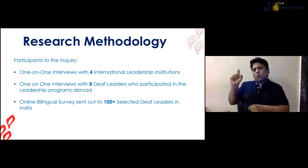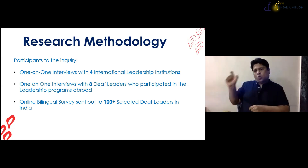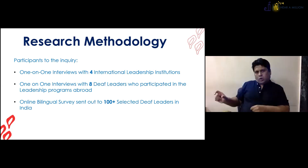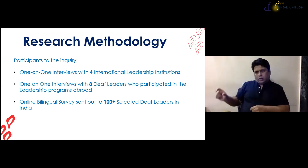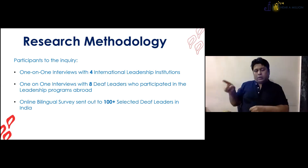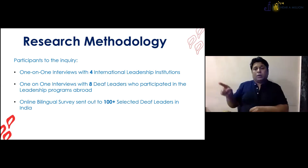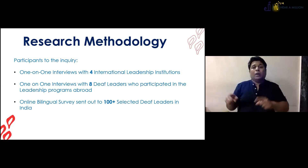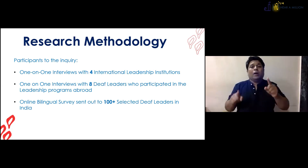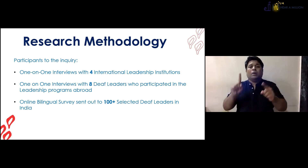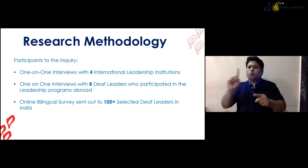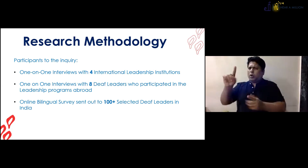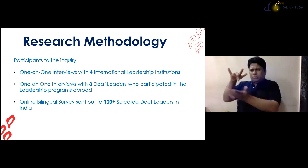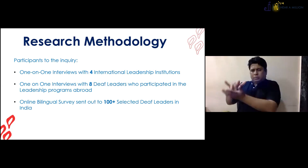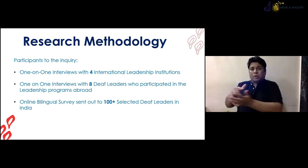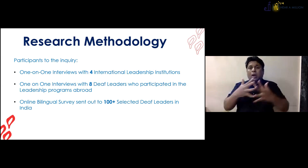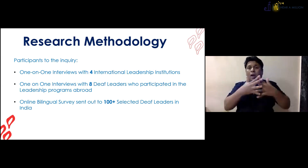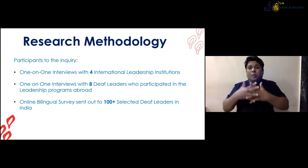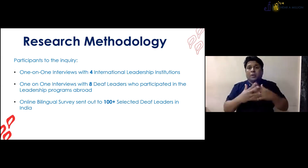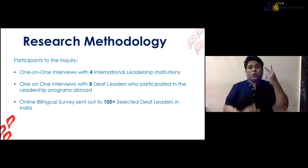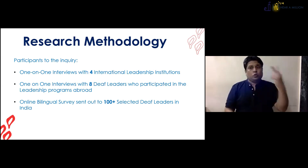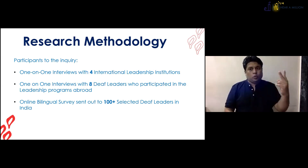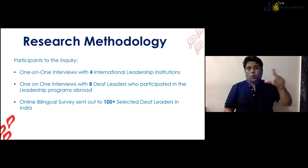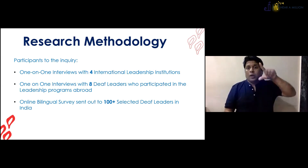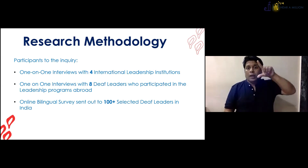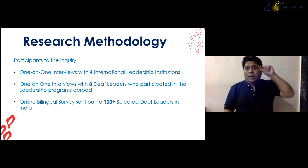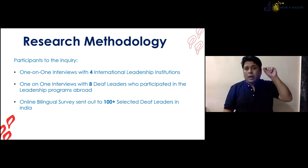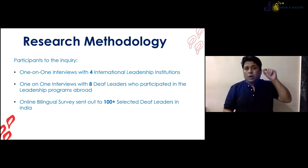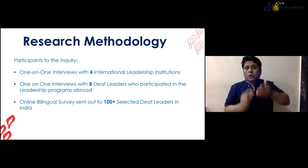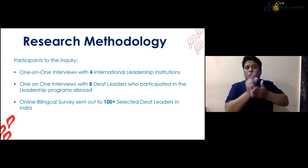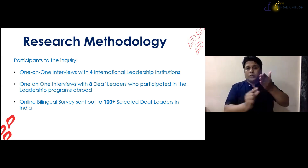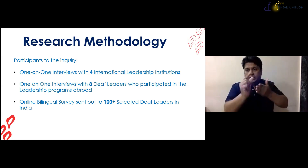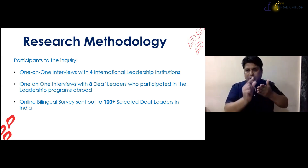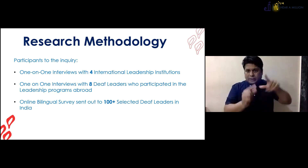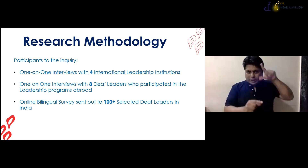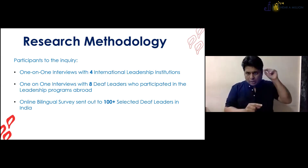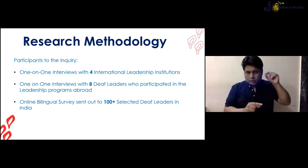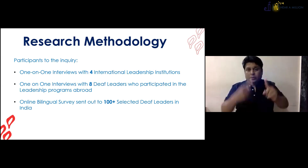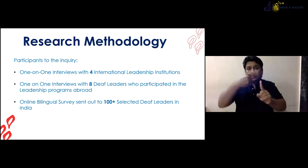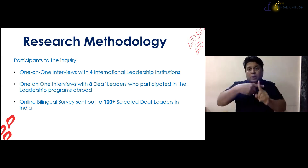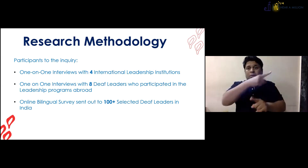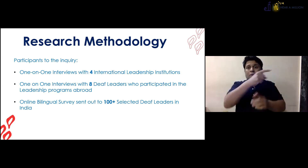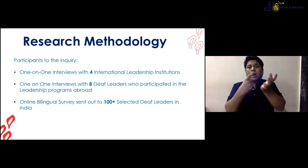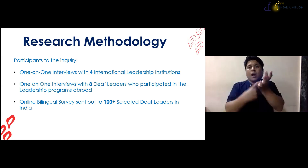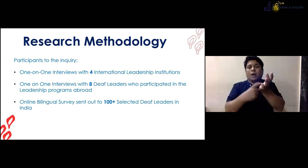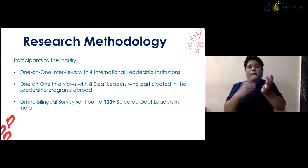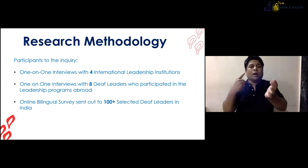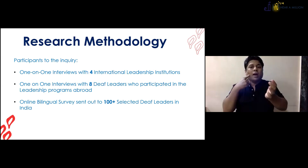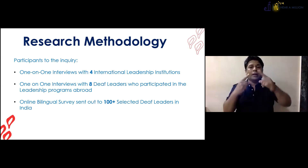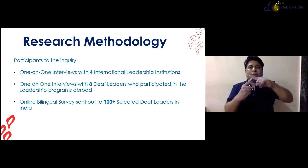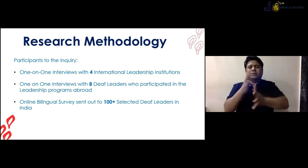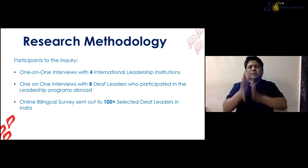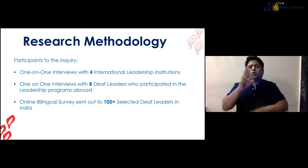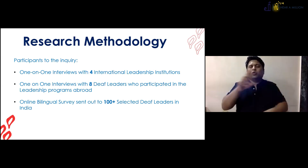And in Japan, we had 1 person. In America, we had 2 people from Gallaudet University. So 1